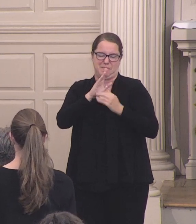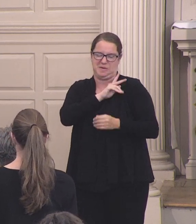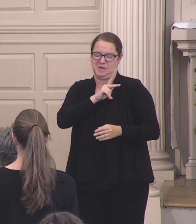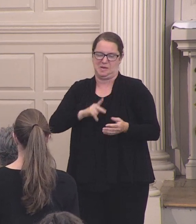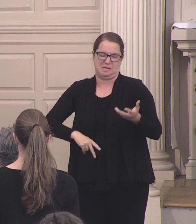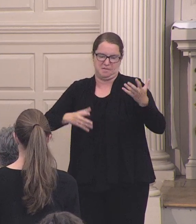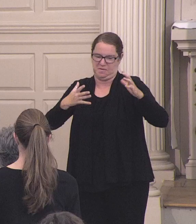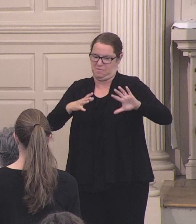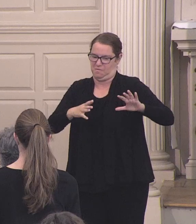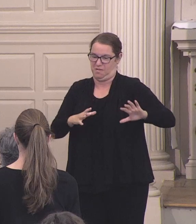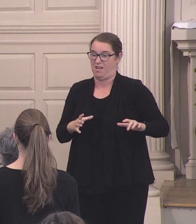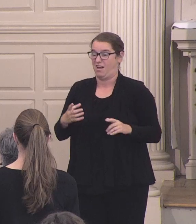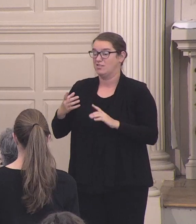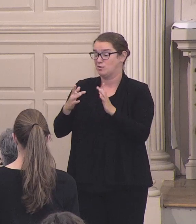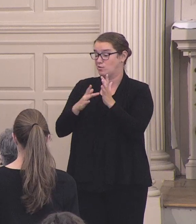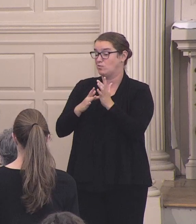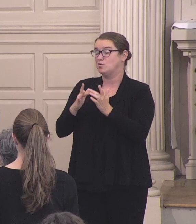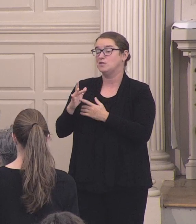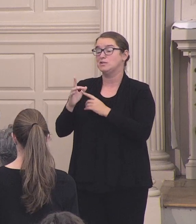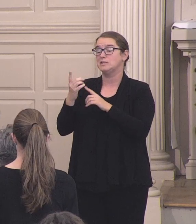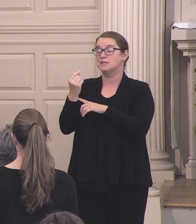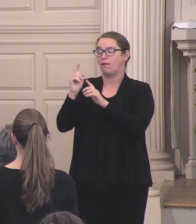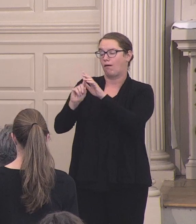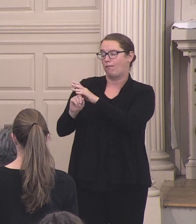the mountain alone.